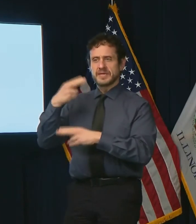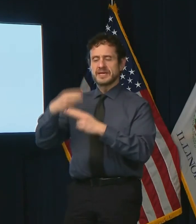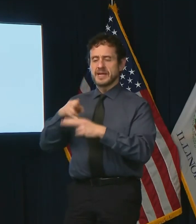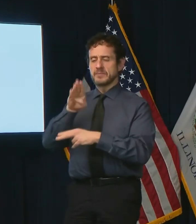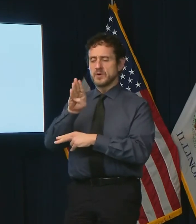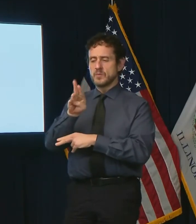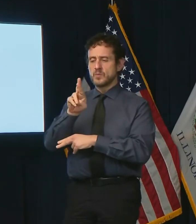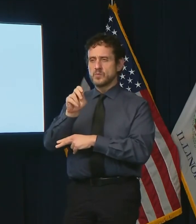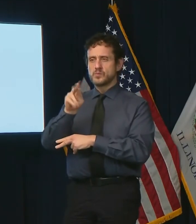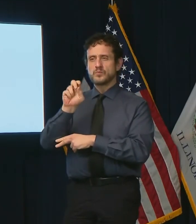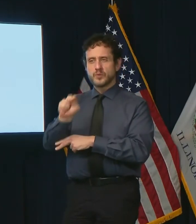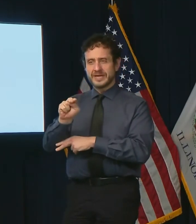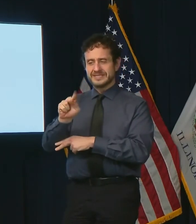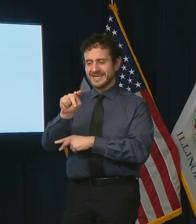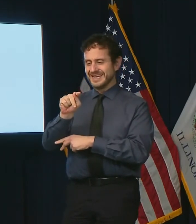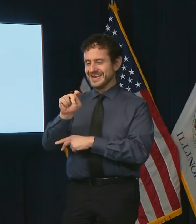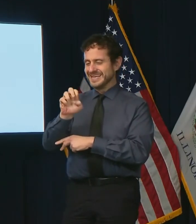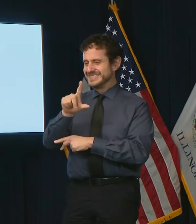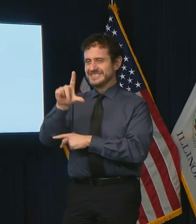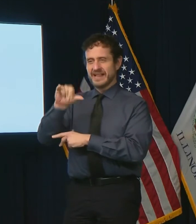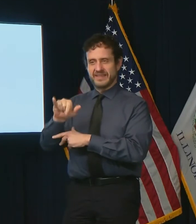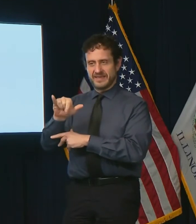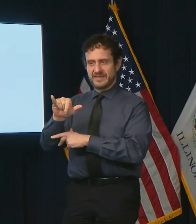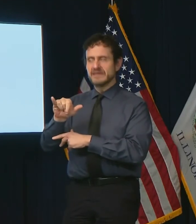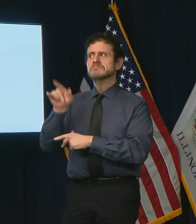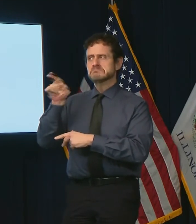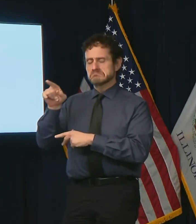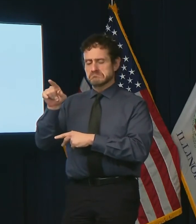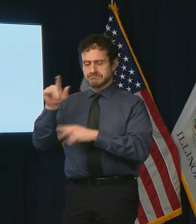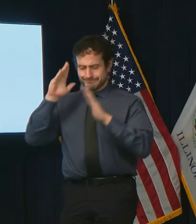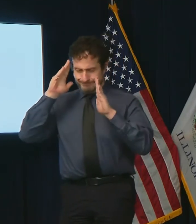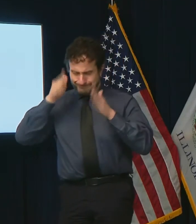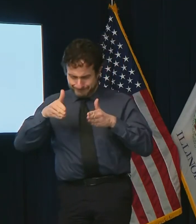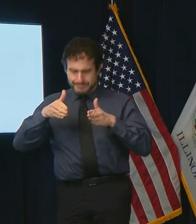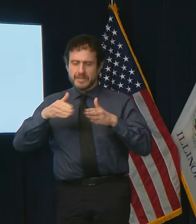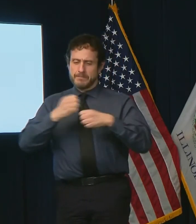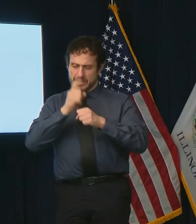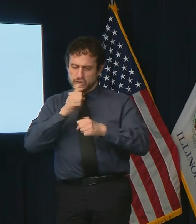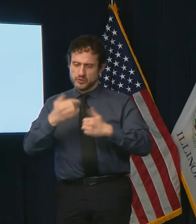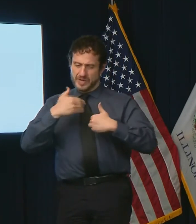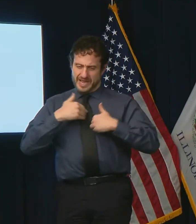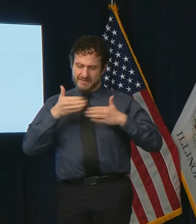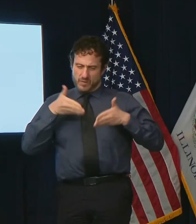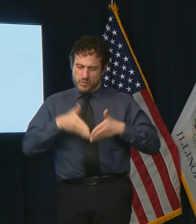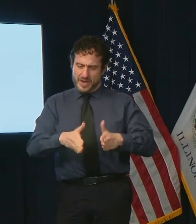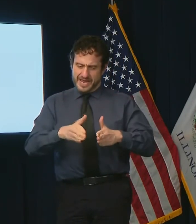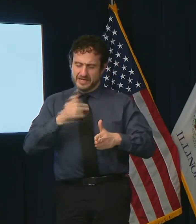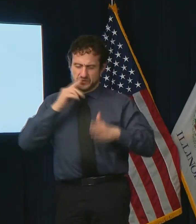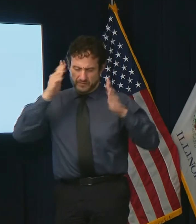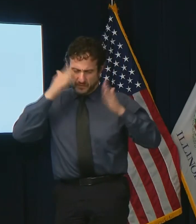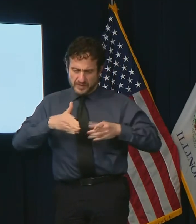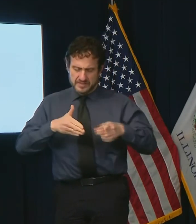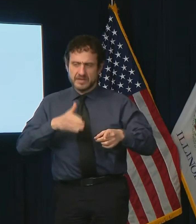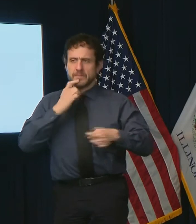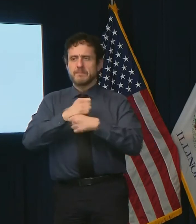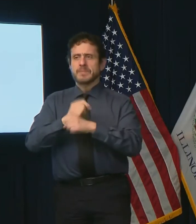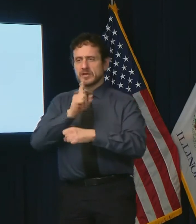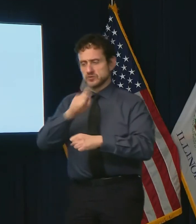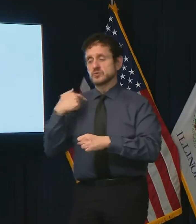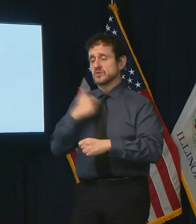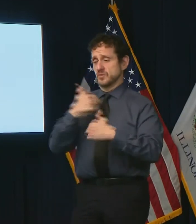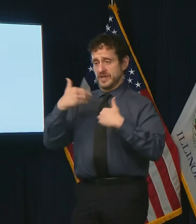Kelly, has been very focused on making sure there is a strategy that focuses on making sure